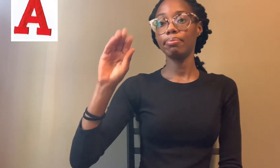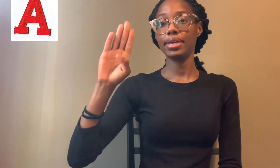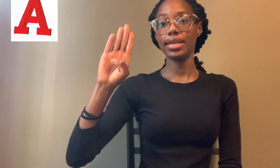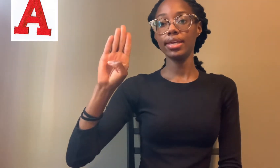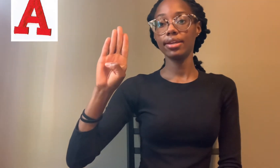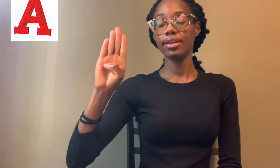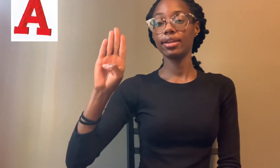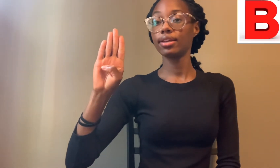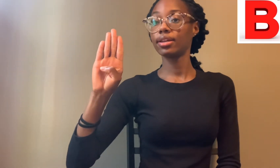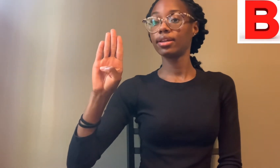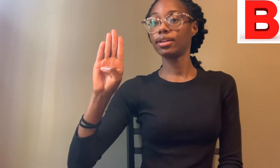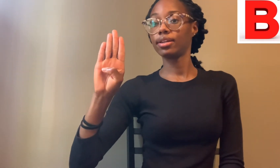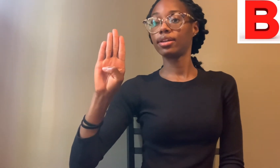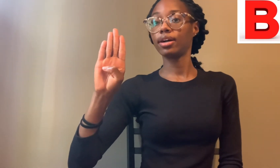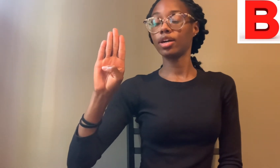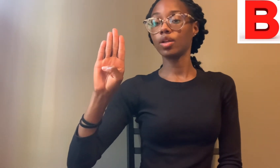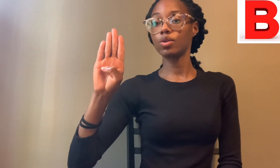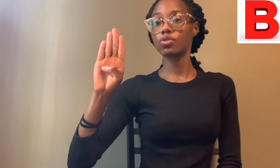B, a closed 4,